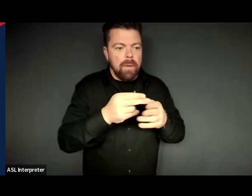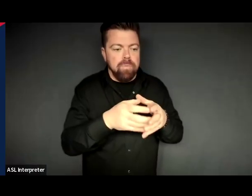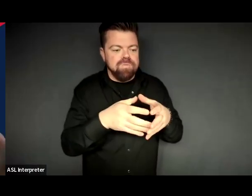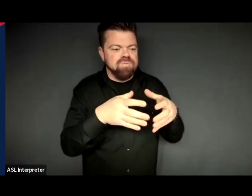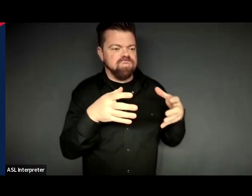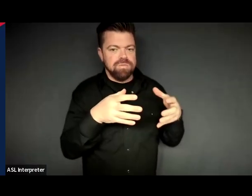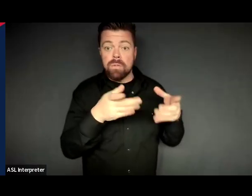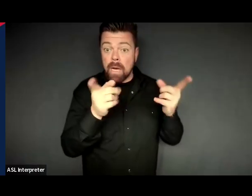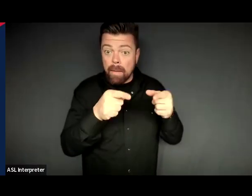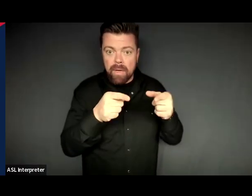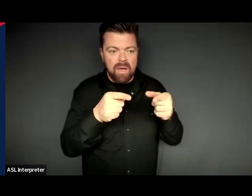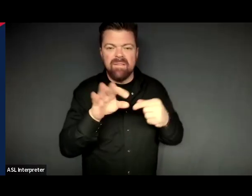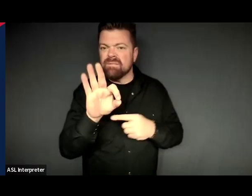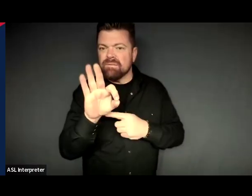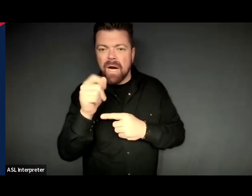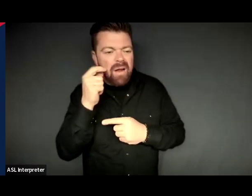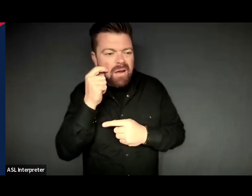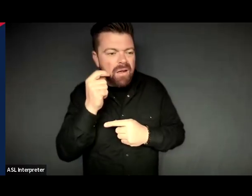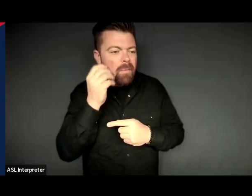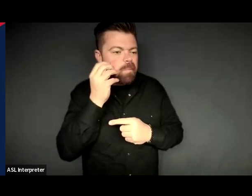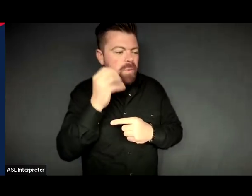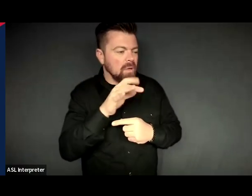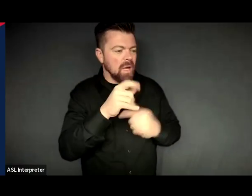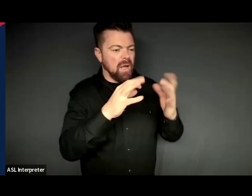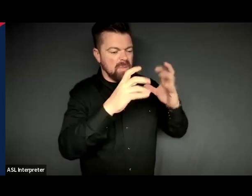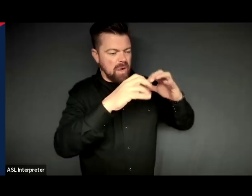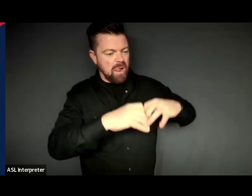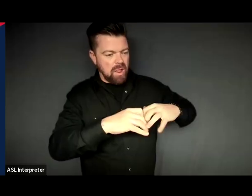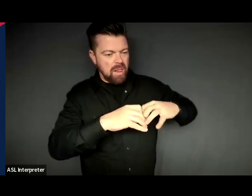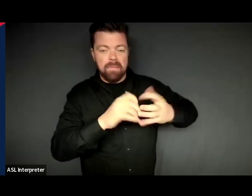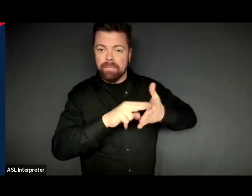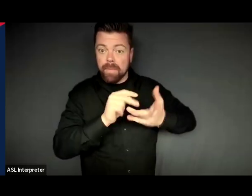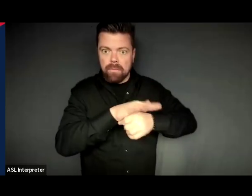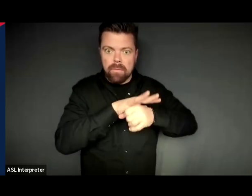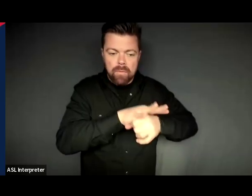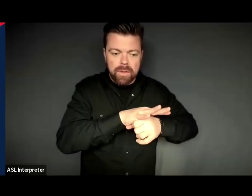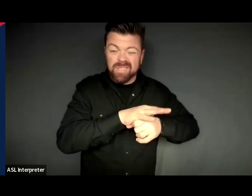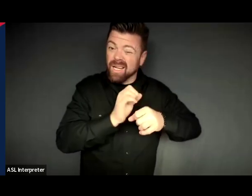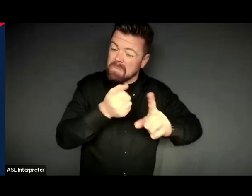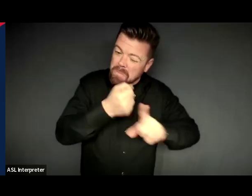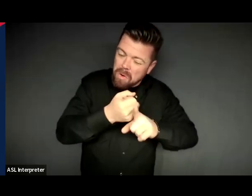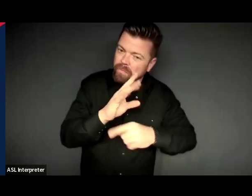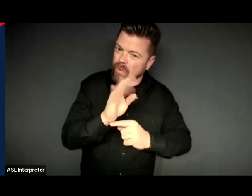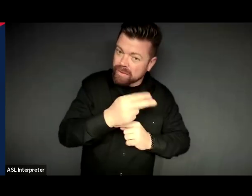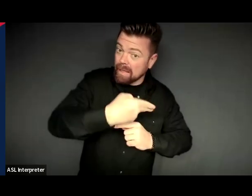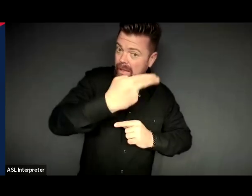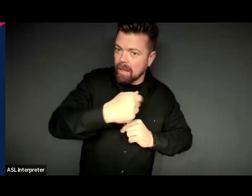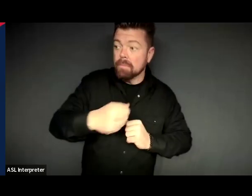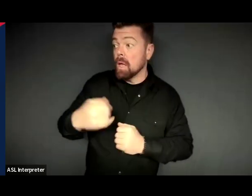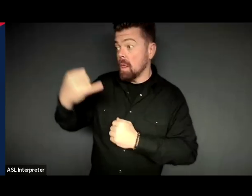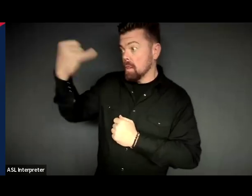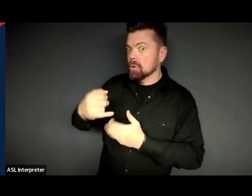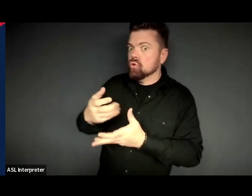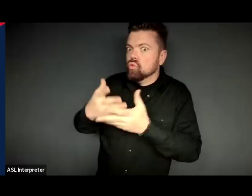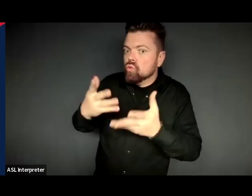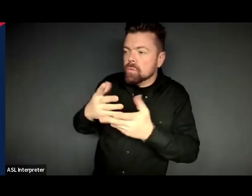disperse pressure. So that can increase your risk, but being too thin also increases your risk because what